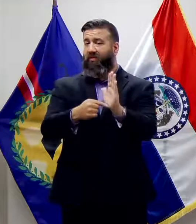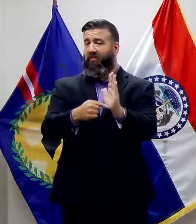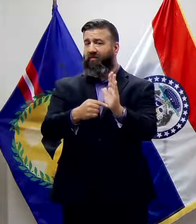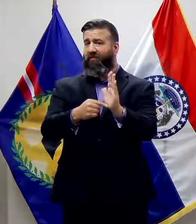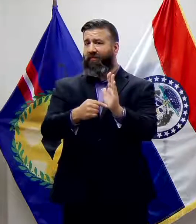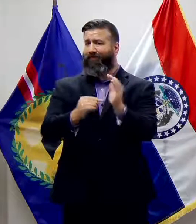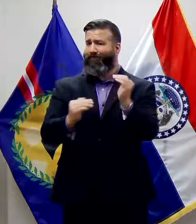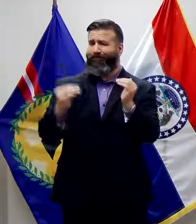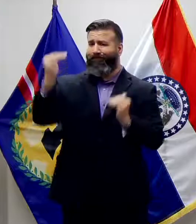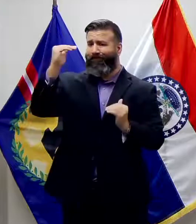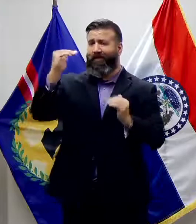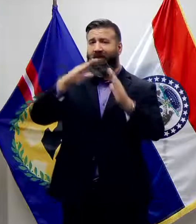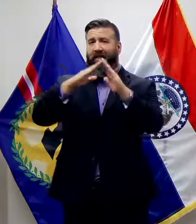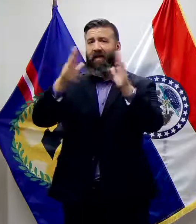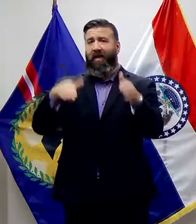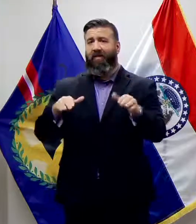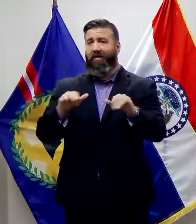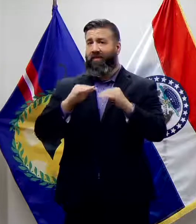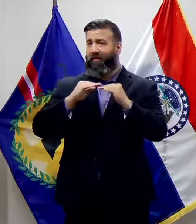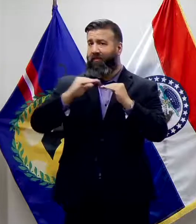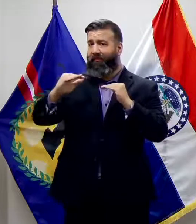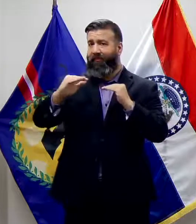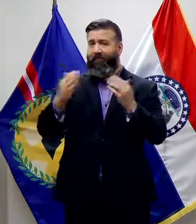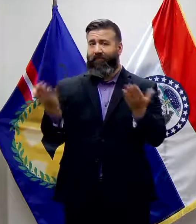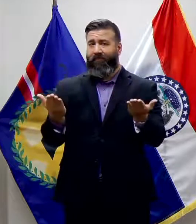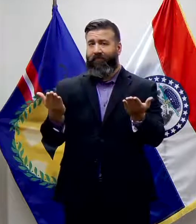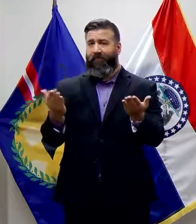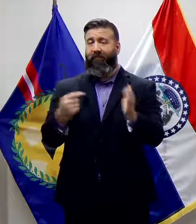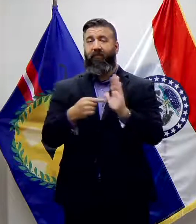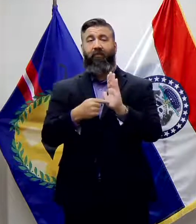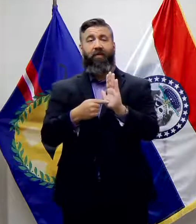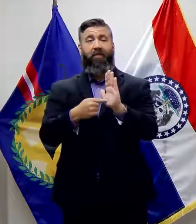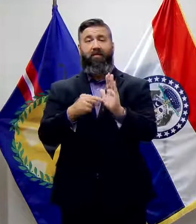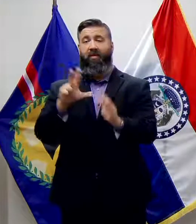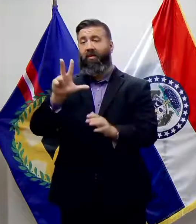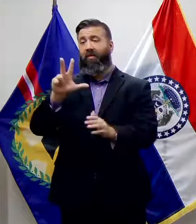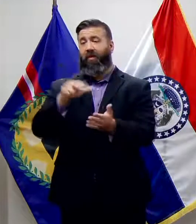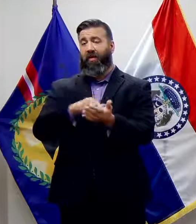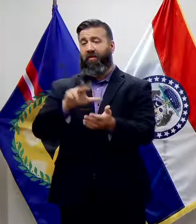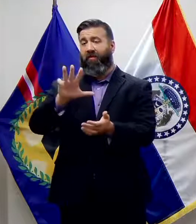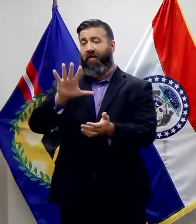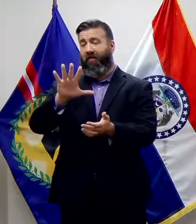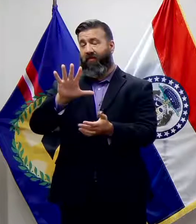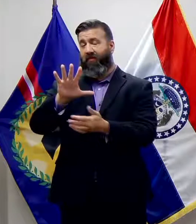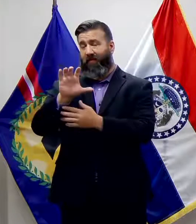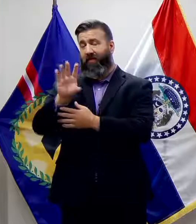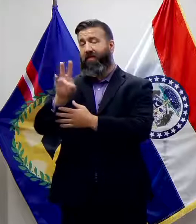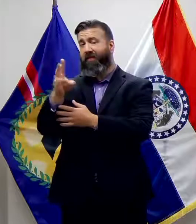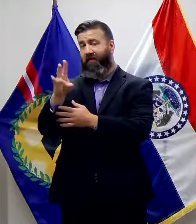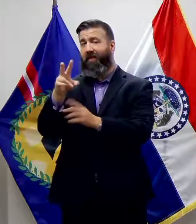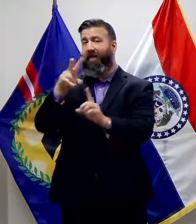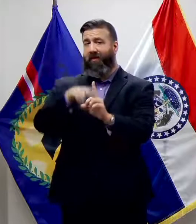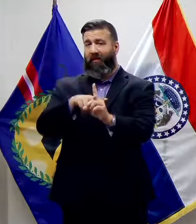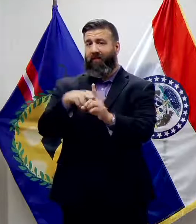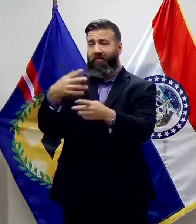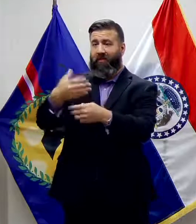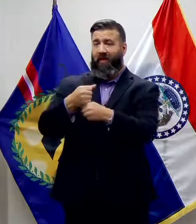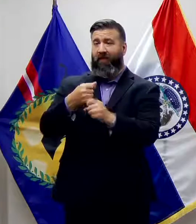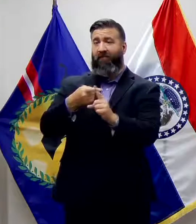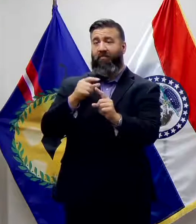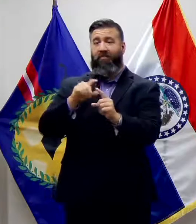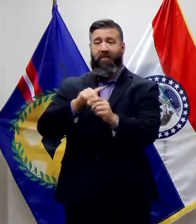stability in St. Louis County. For example, 3,517 applications were received from District